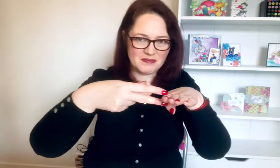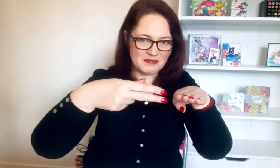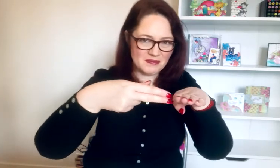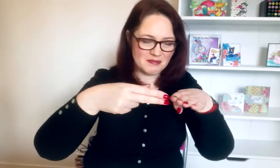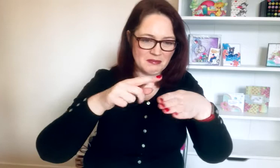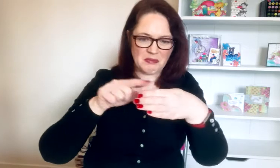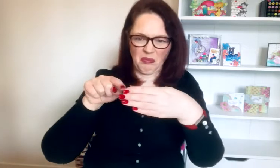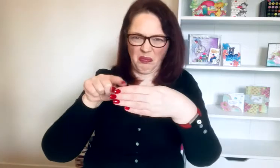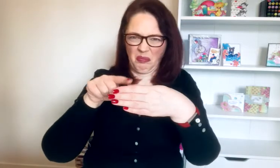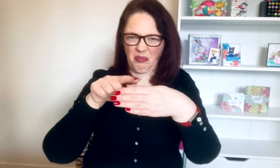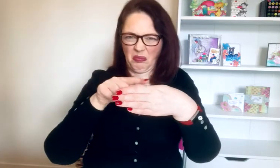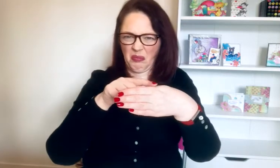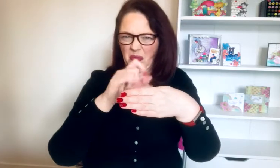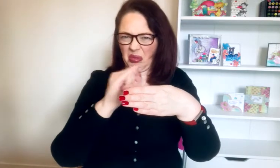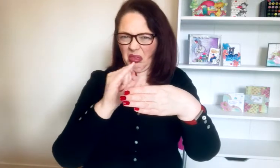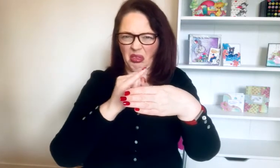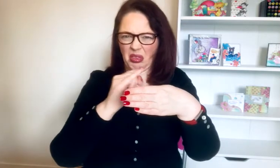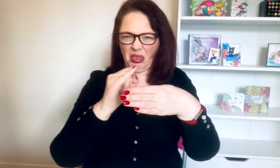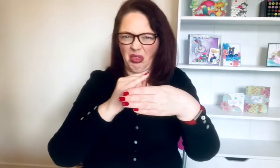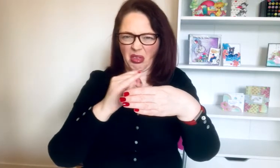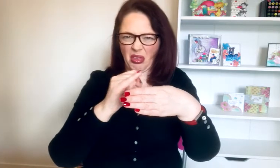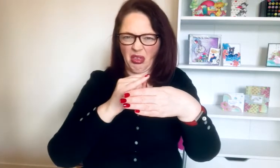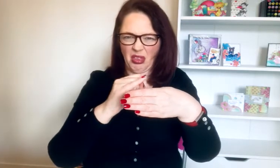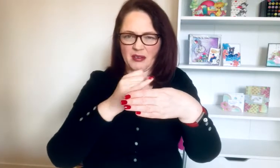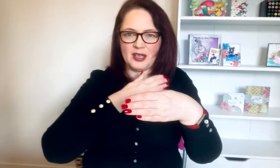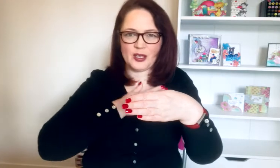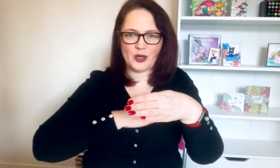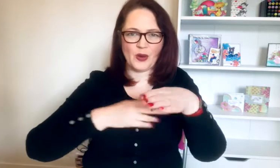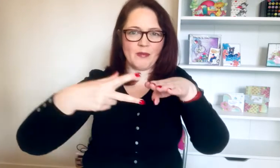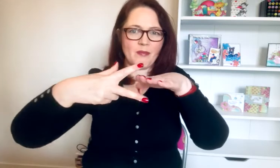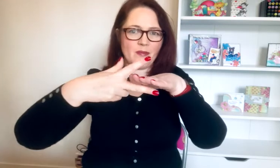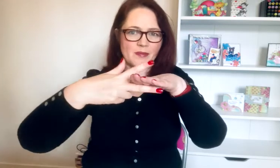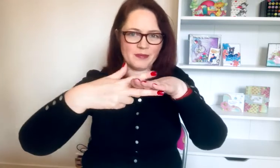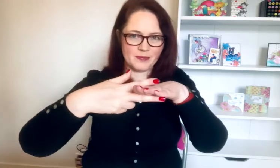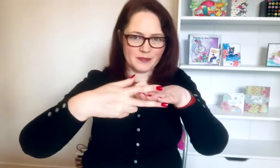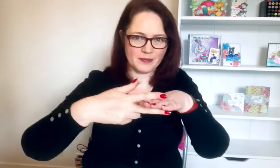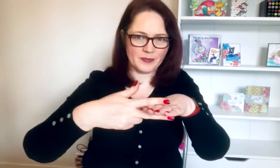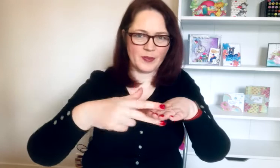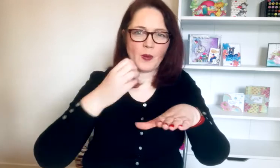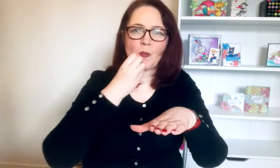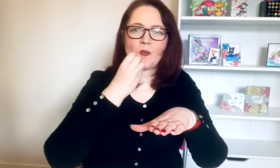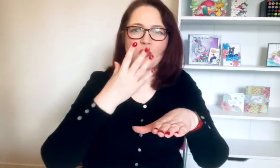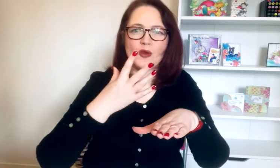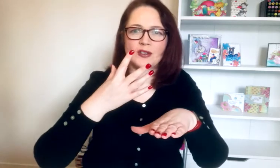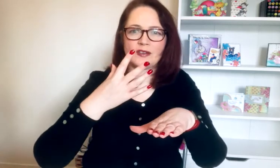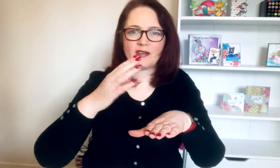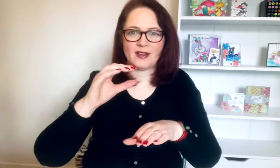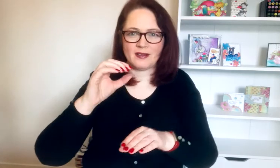and cut into it repeatedly, we get quite a jaggedy edge and that doesn't look good on our project. So we want to make sure that we're using the full blade of our